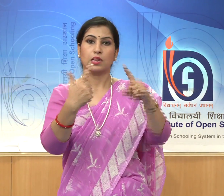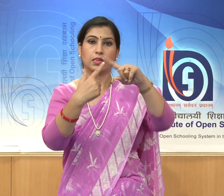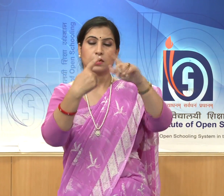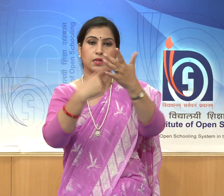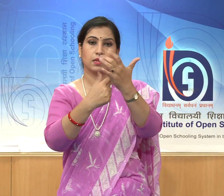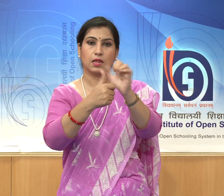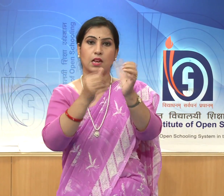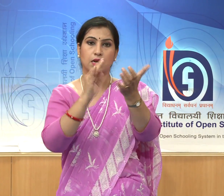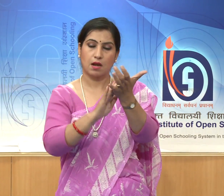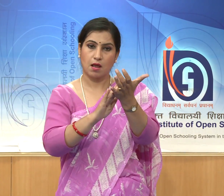from